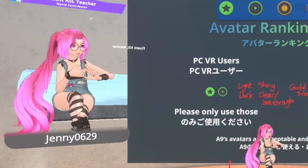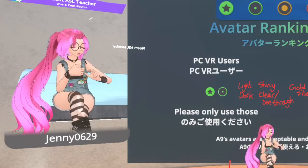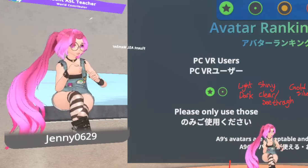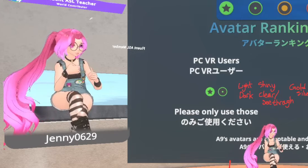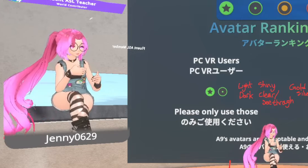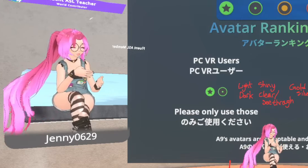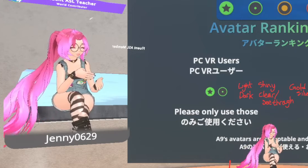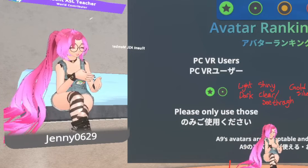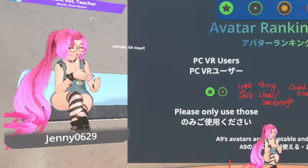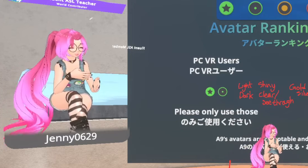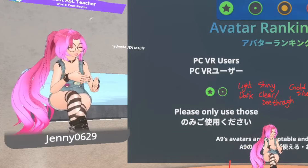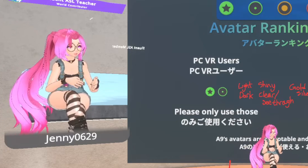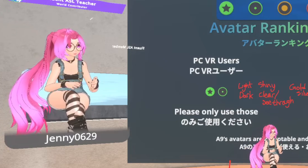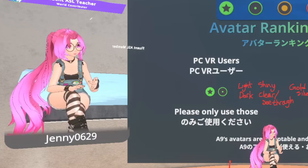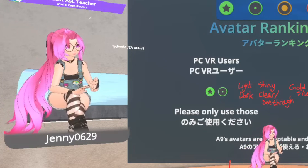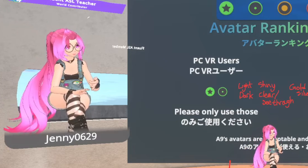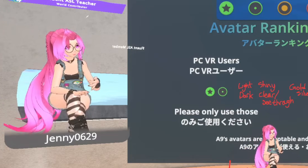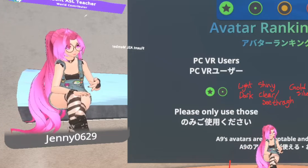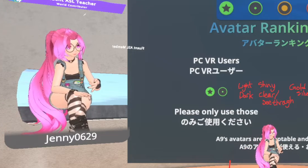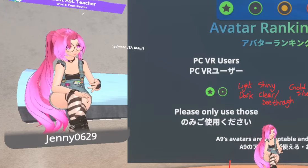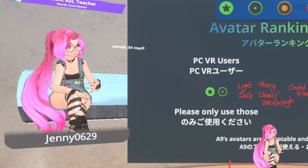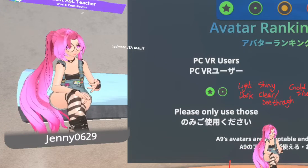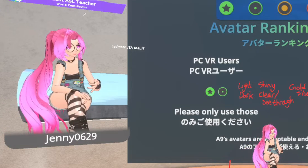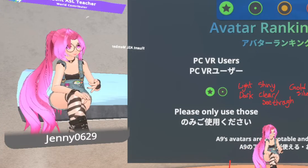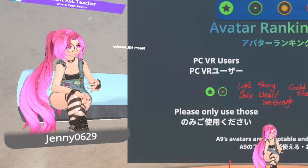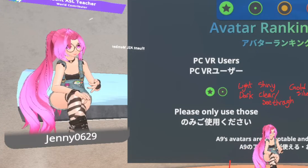You're lagging a little bit. Could you repeat that?